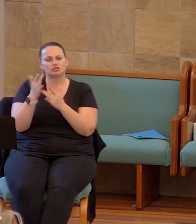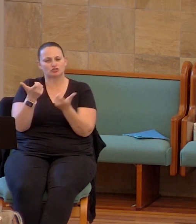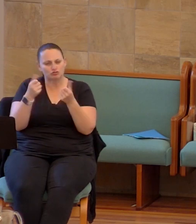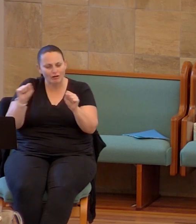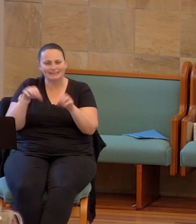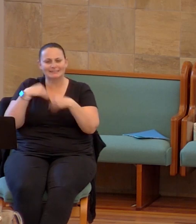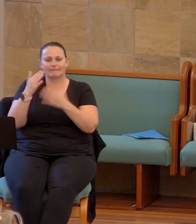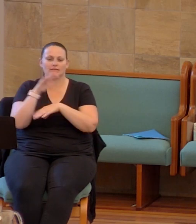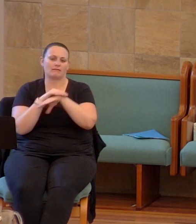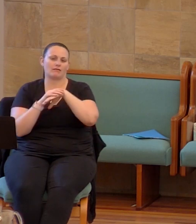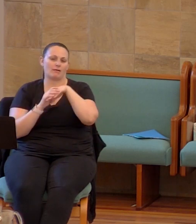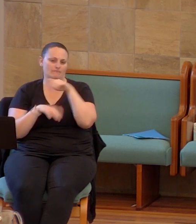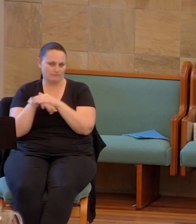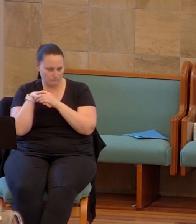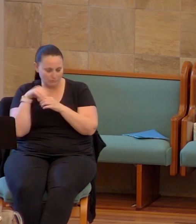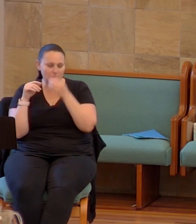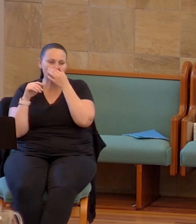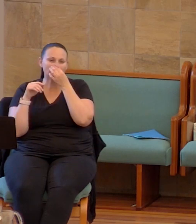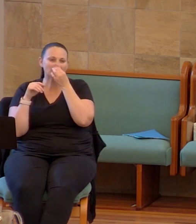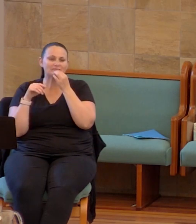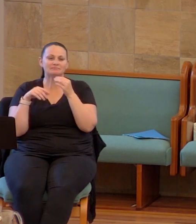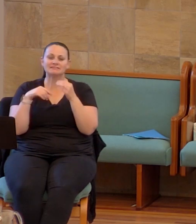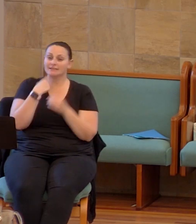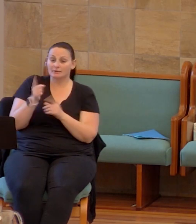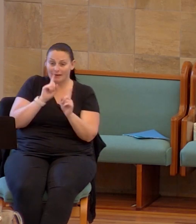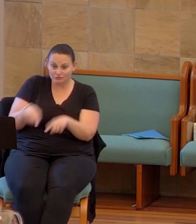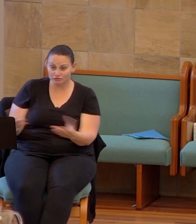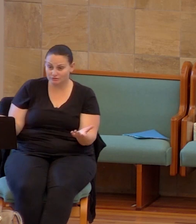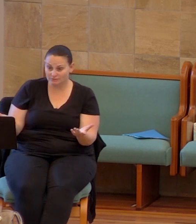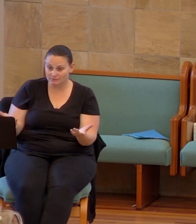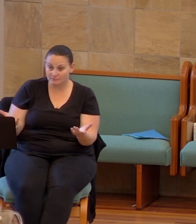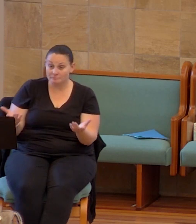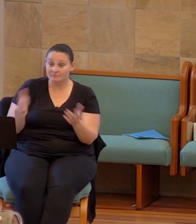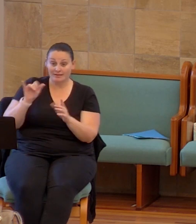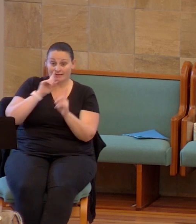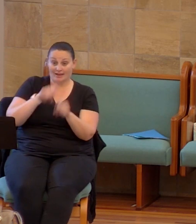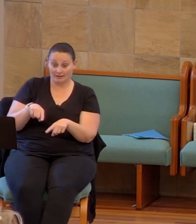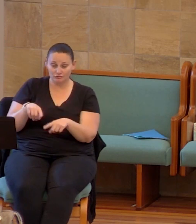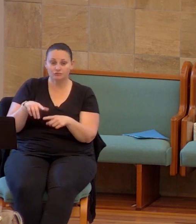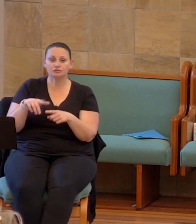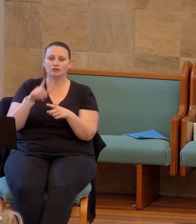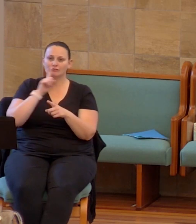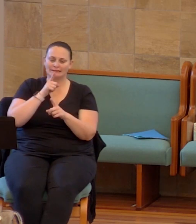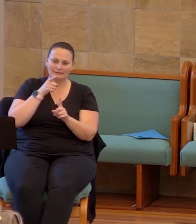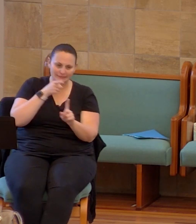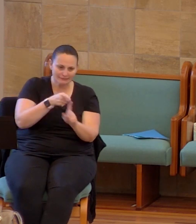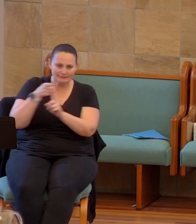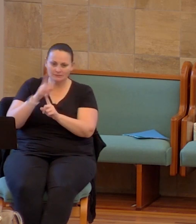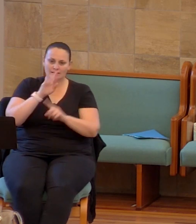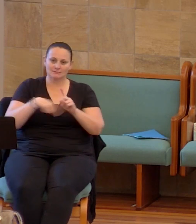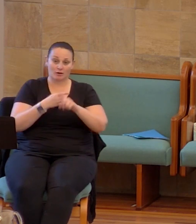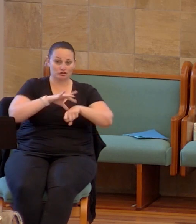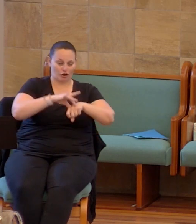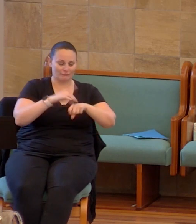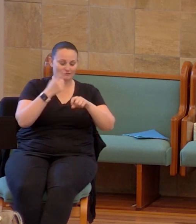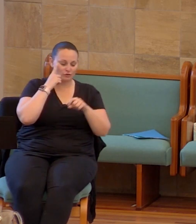them this comfort, is giving them an answer. And the answer both hits on the geography of the